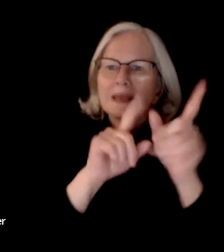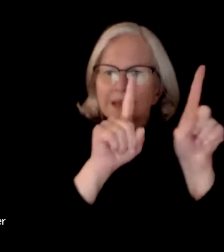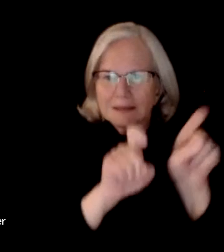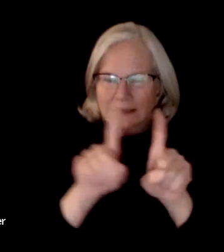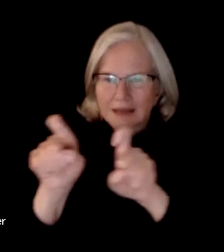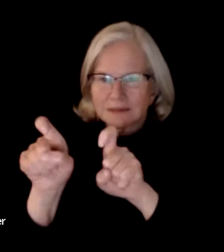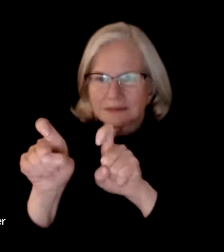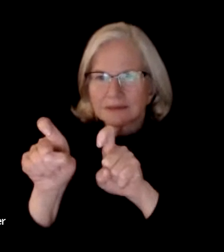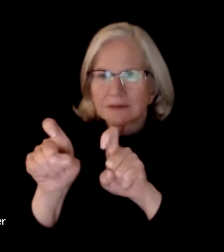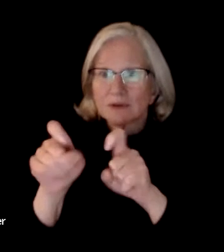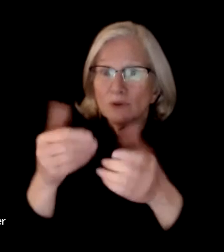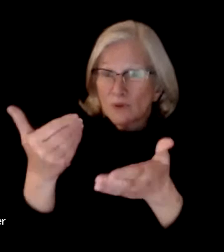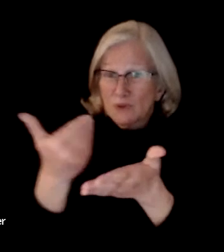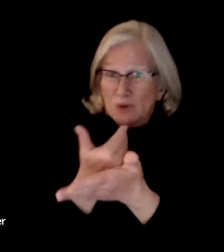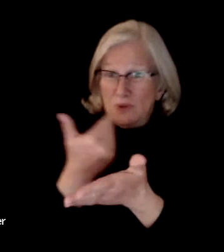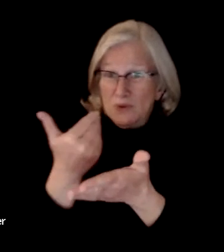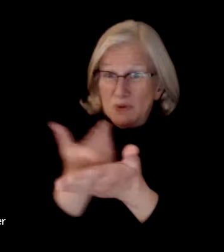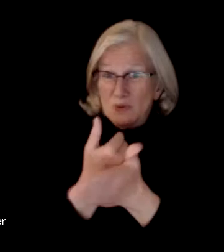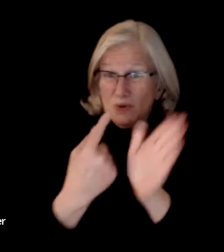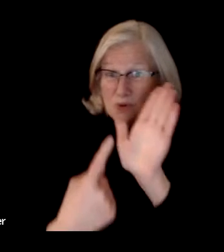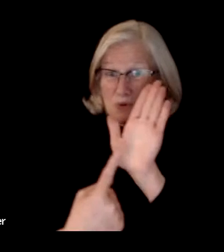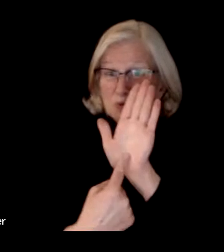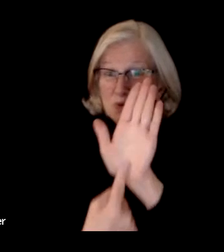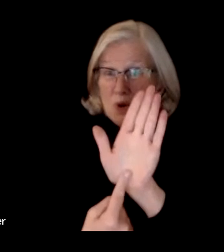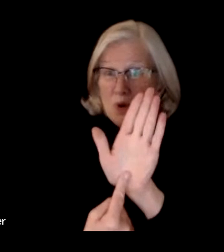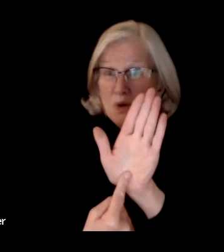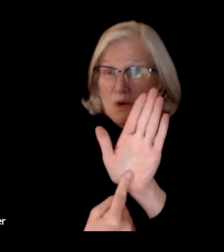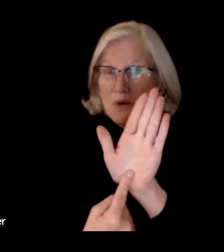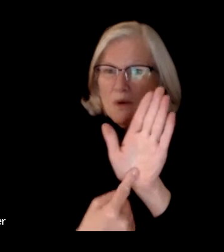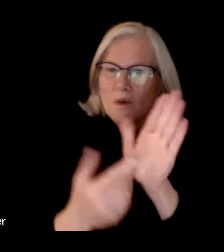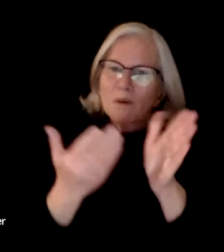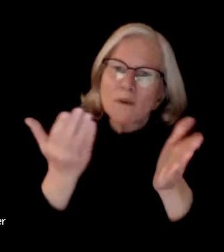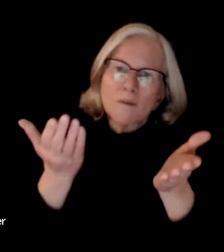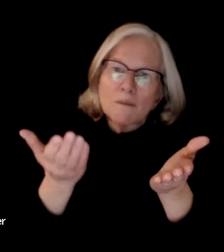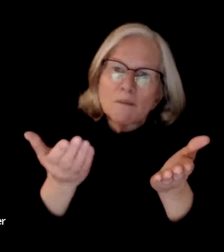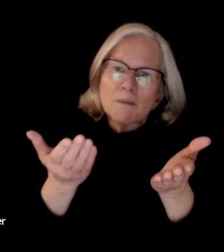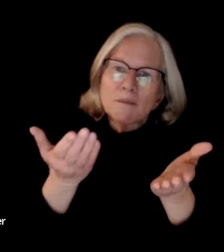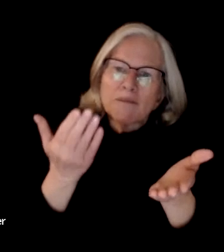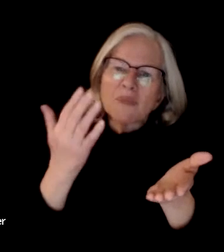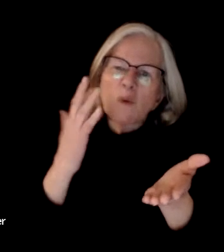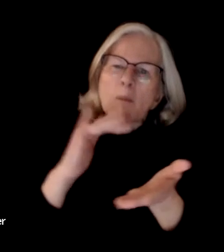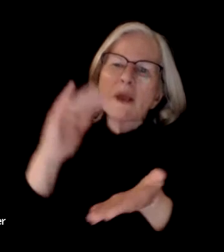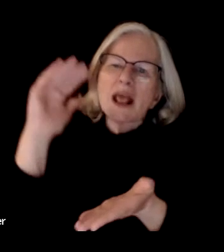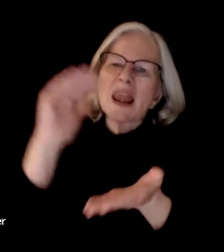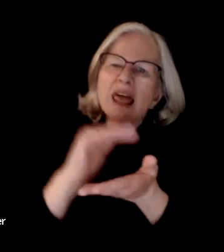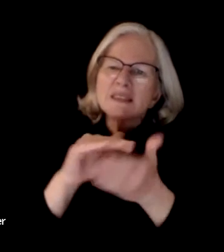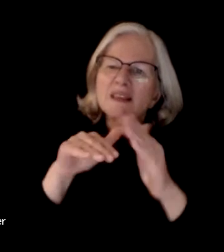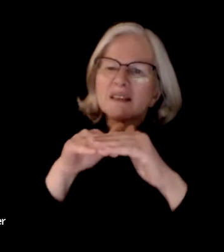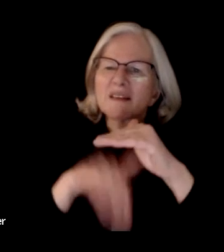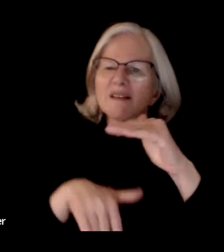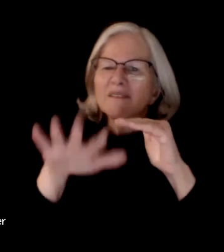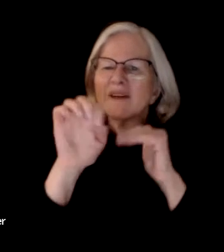new cases represented by that file will ultimately be less than 558.